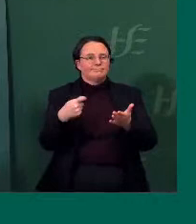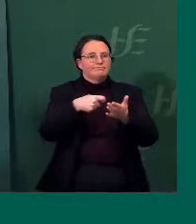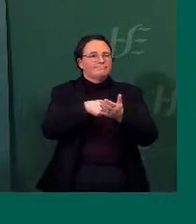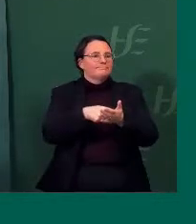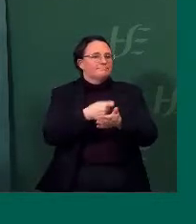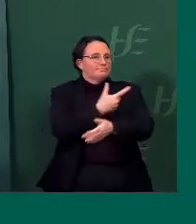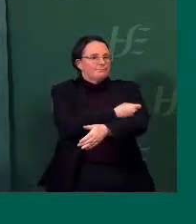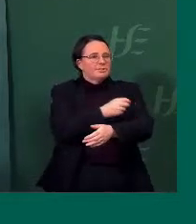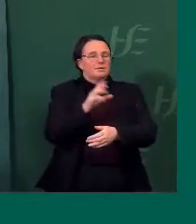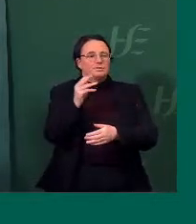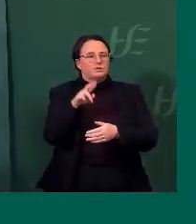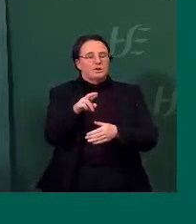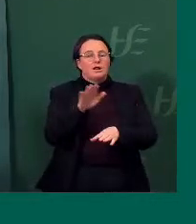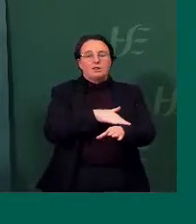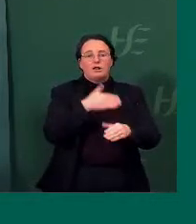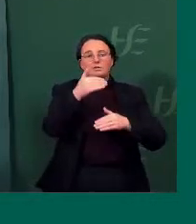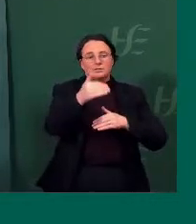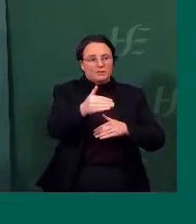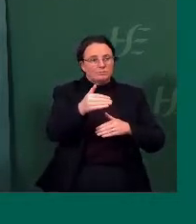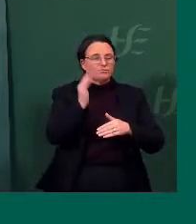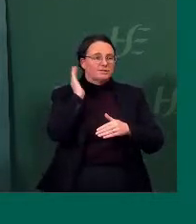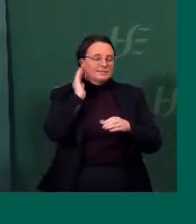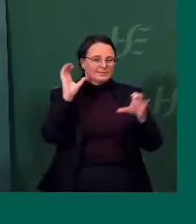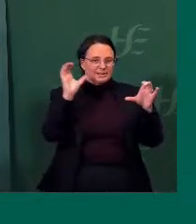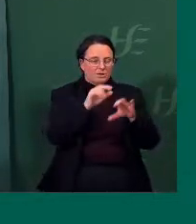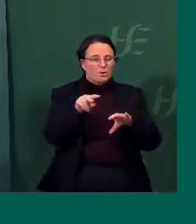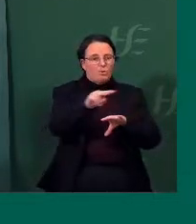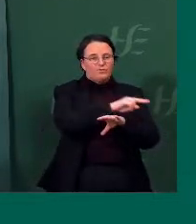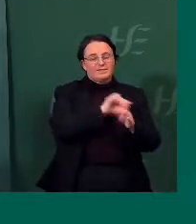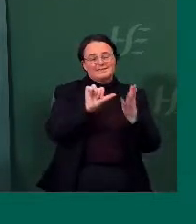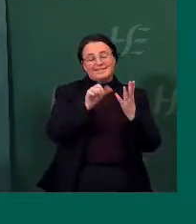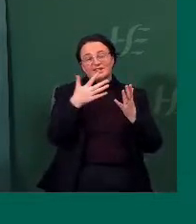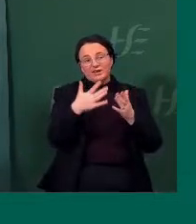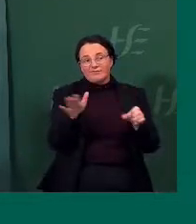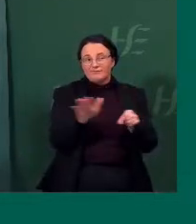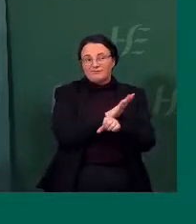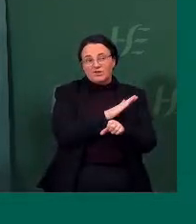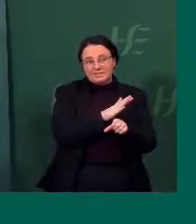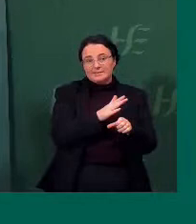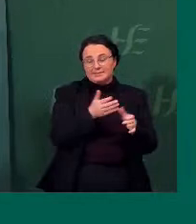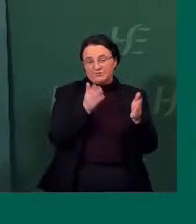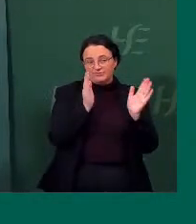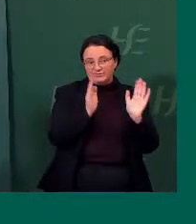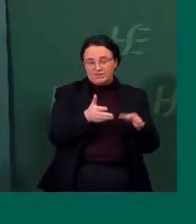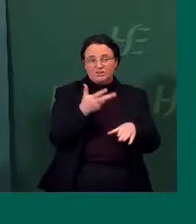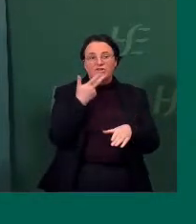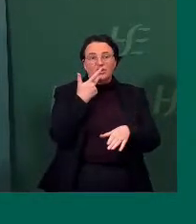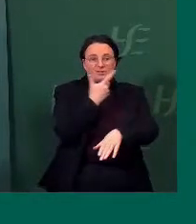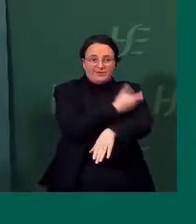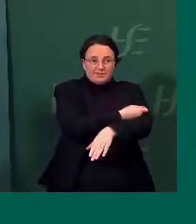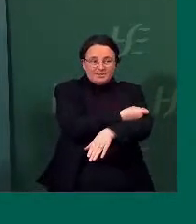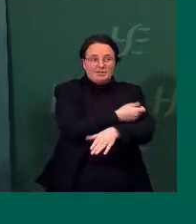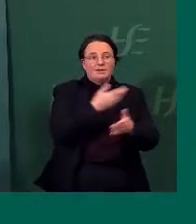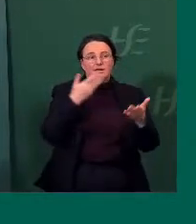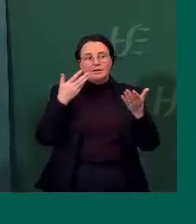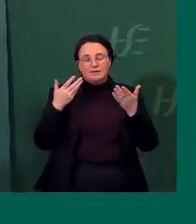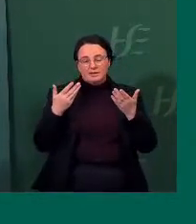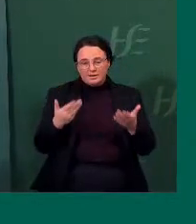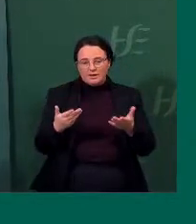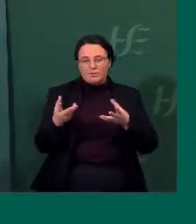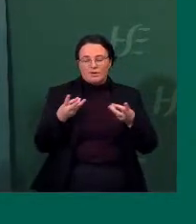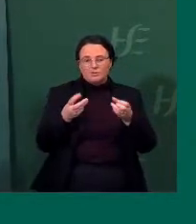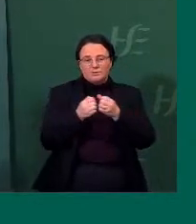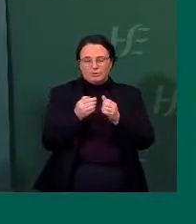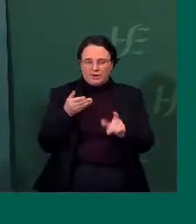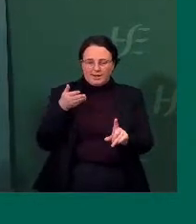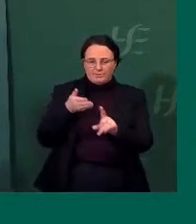long-term residential care, all of those people over 65, substantially completed. We're working now, following recent NIAC guidance, through